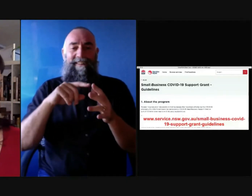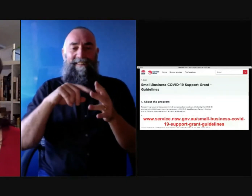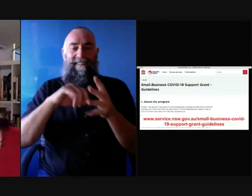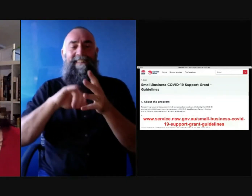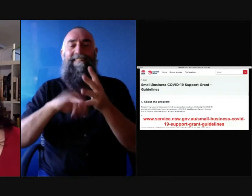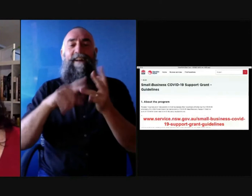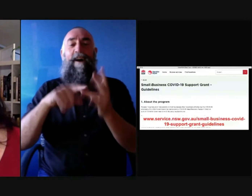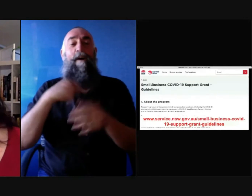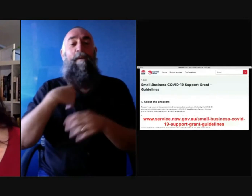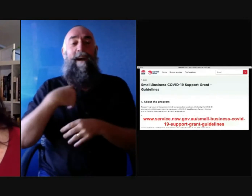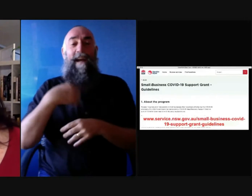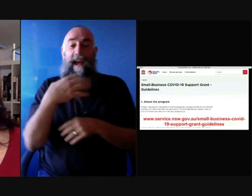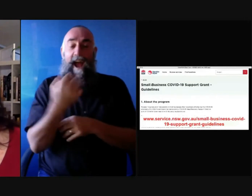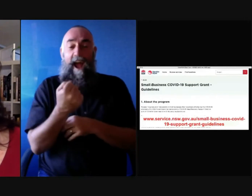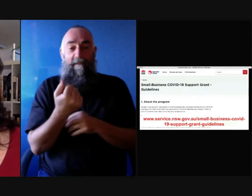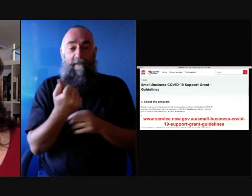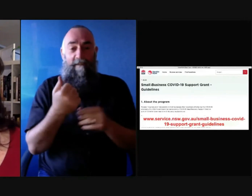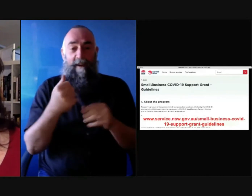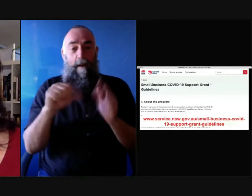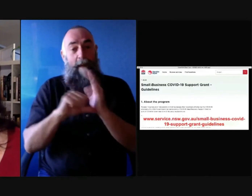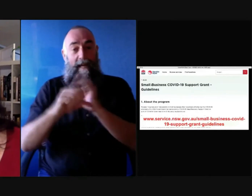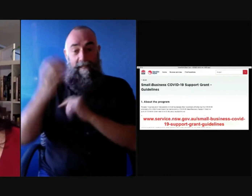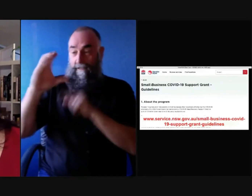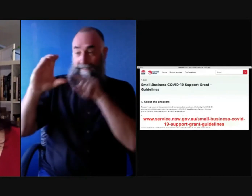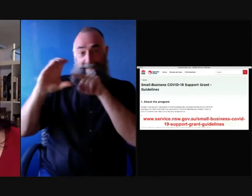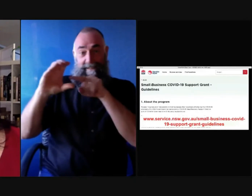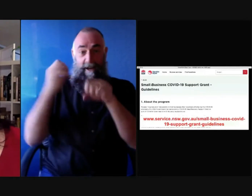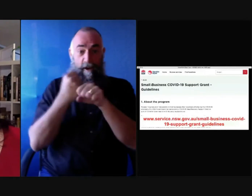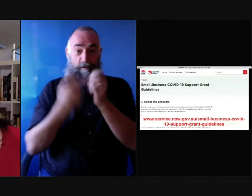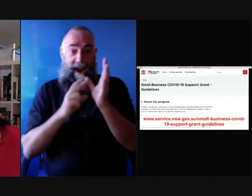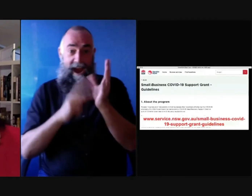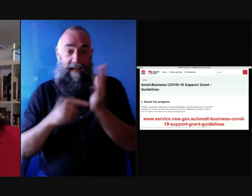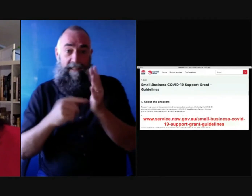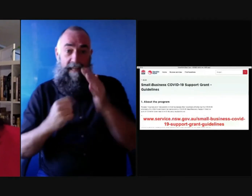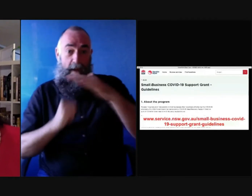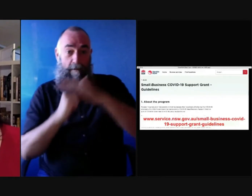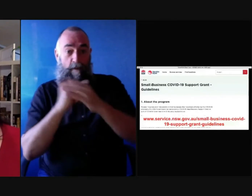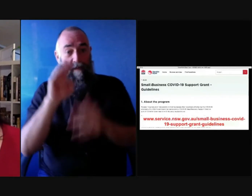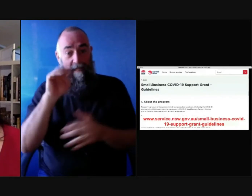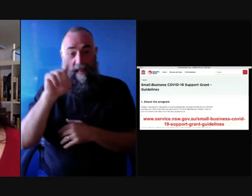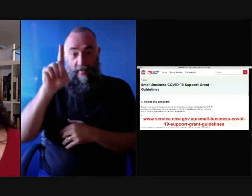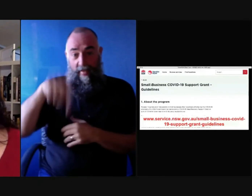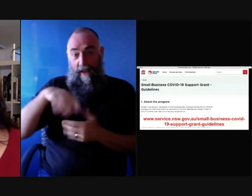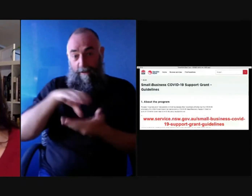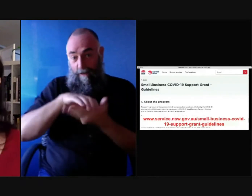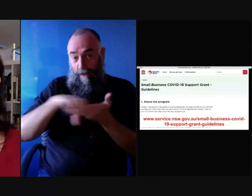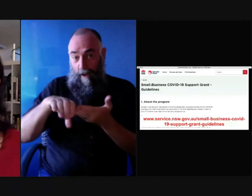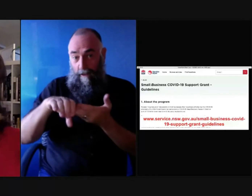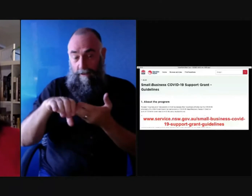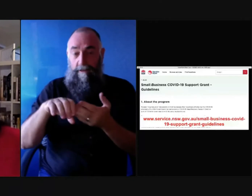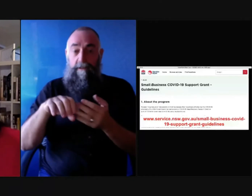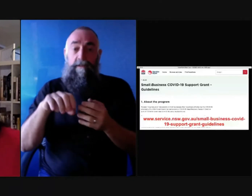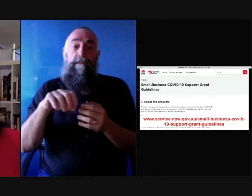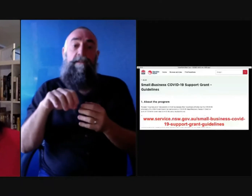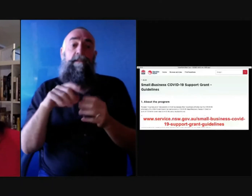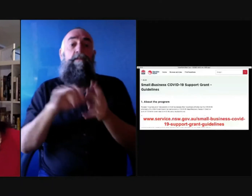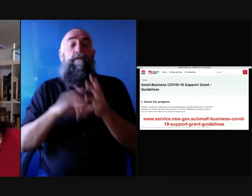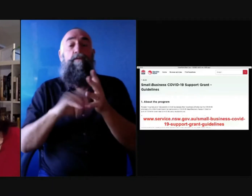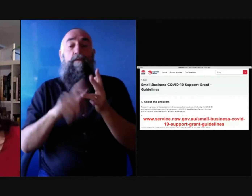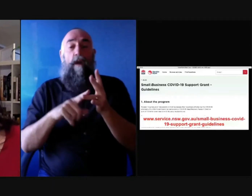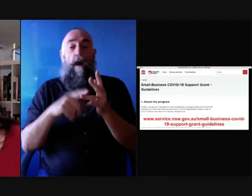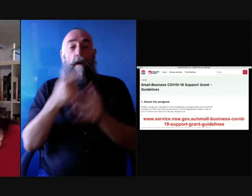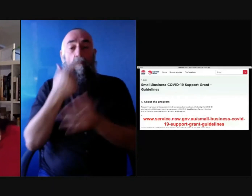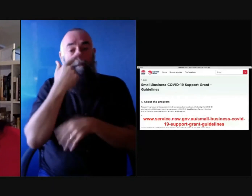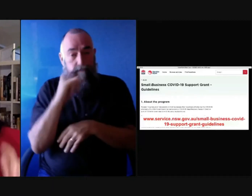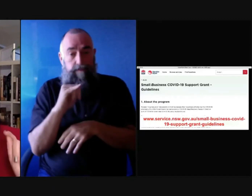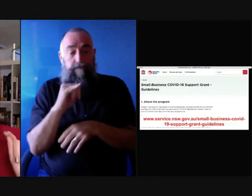a grant of up to $10,000 for expenses. Part of the reason why I wanted to mention it is not just because it's going to apply for some of